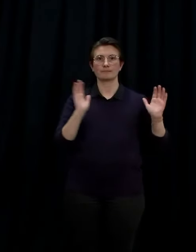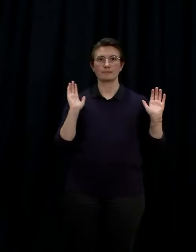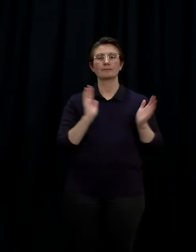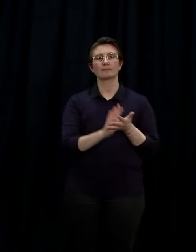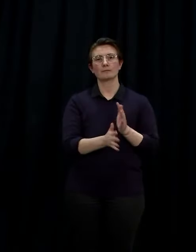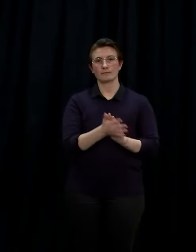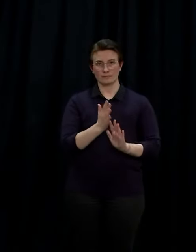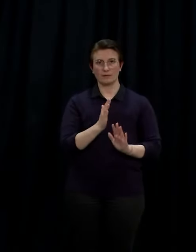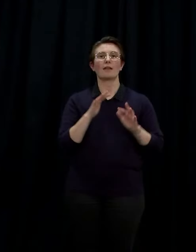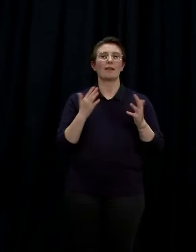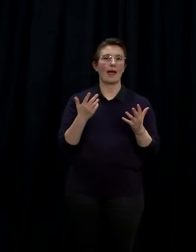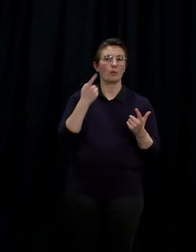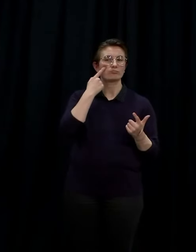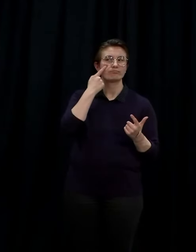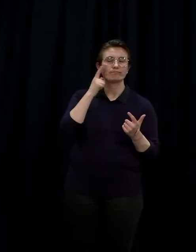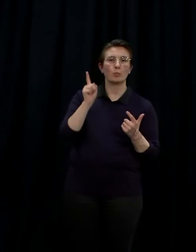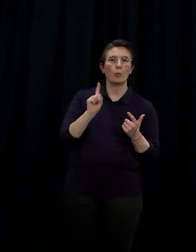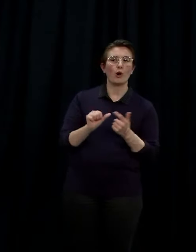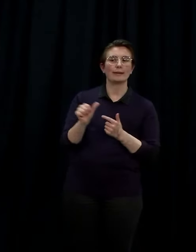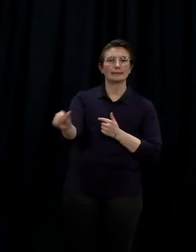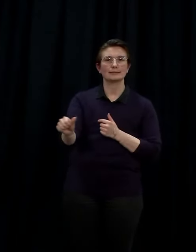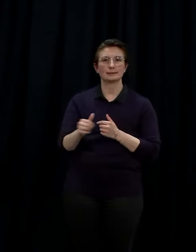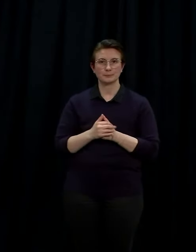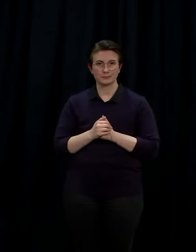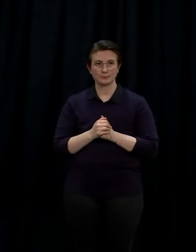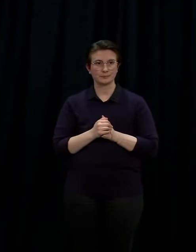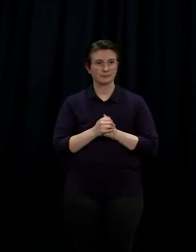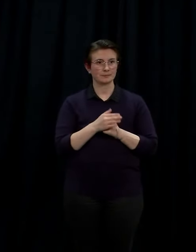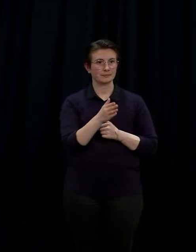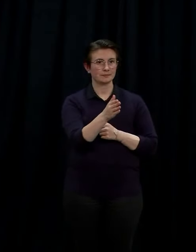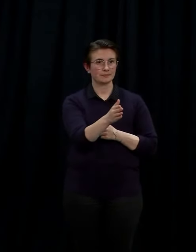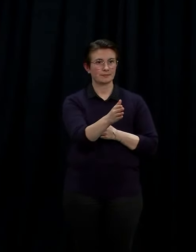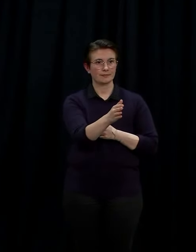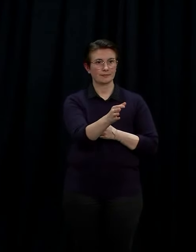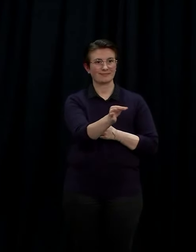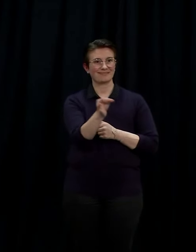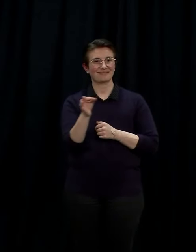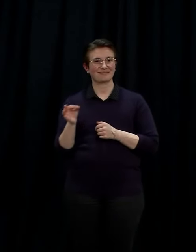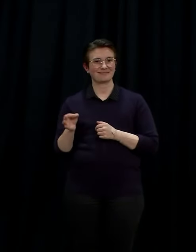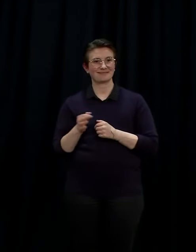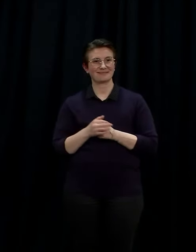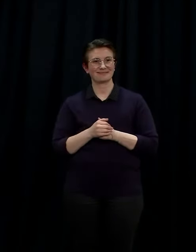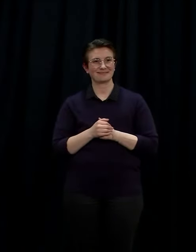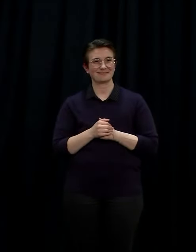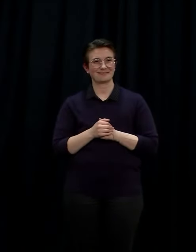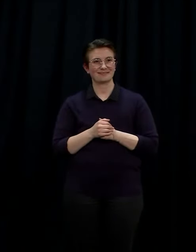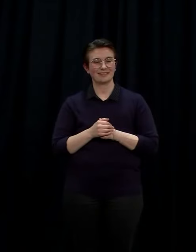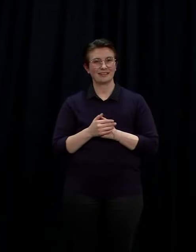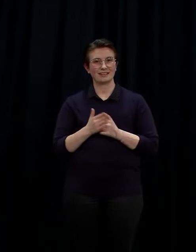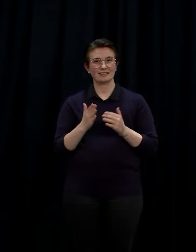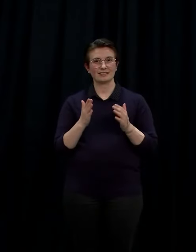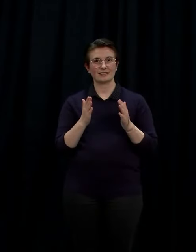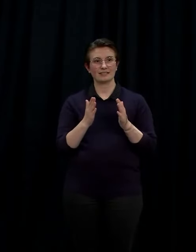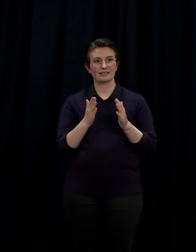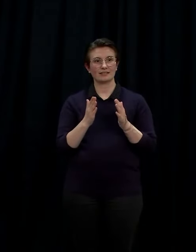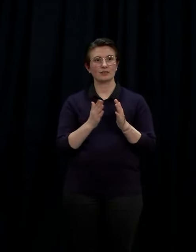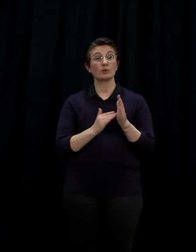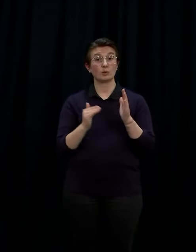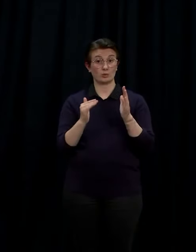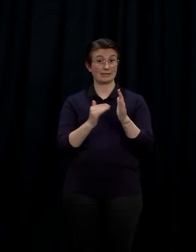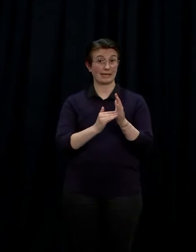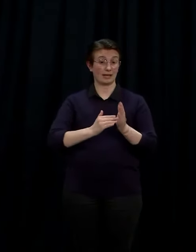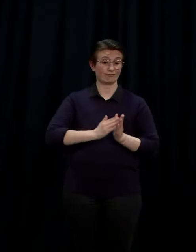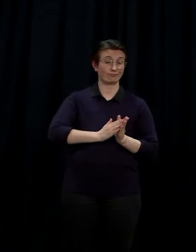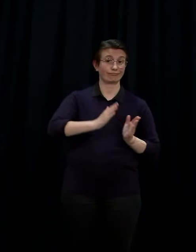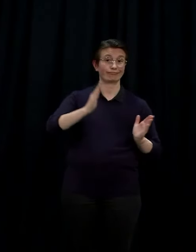Yes, I'll come and thank you. Go ahead. With and then the Ben, sort of most of New Zealand and alert level 3, and